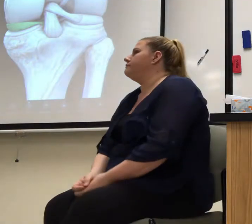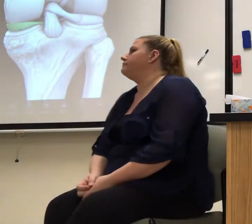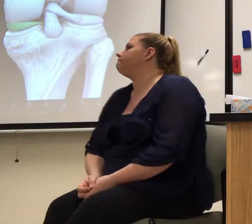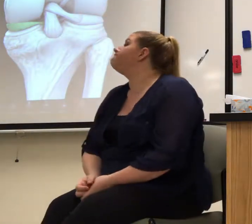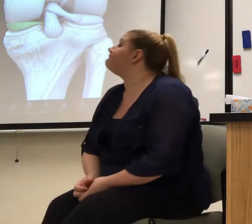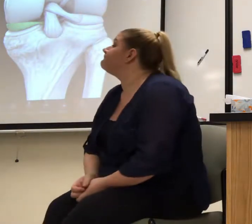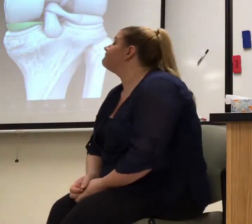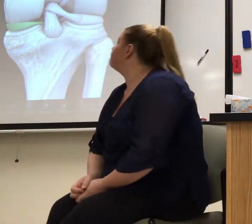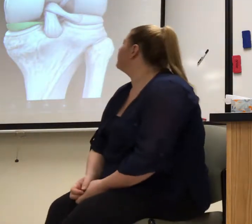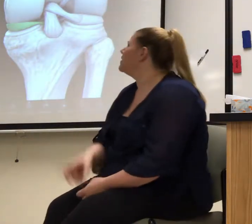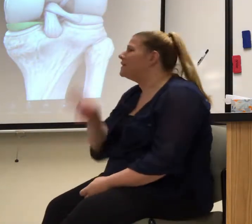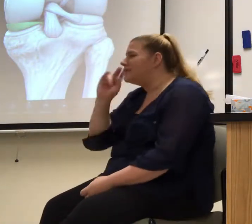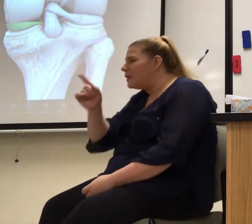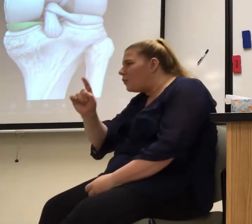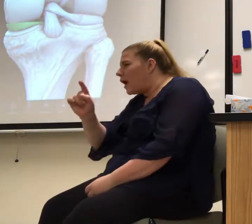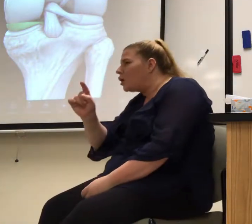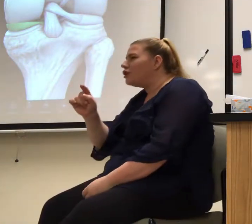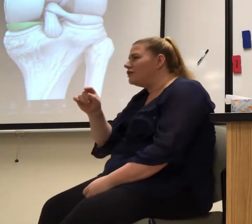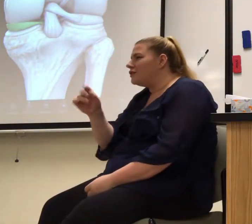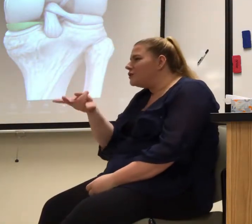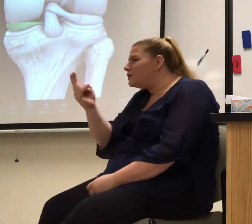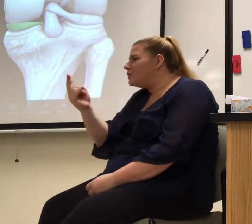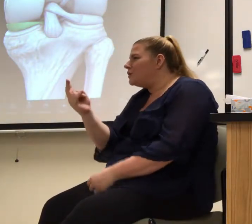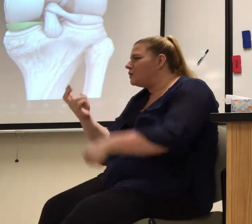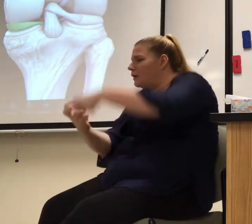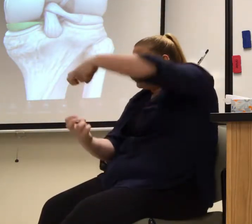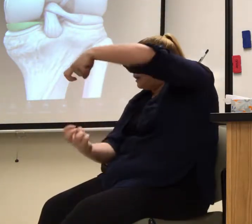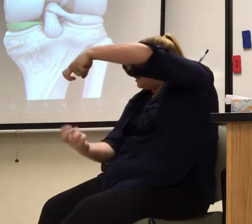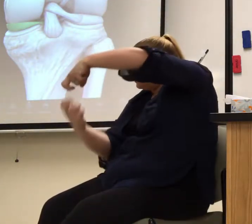So you can see where it is. It's between the condyles.